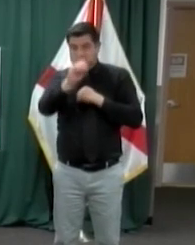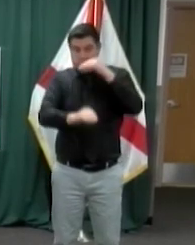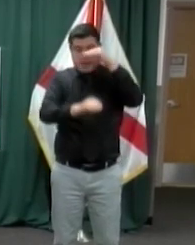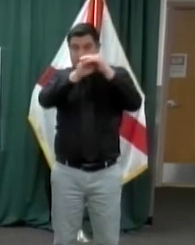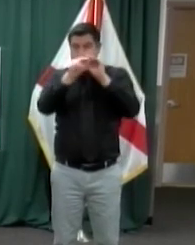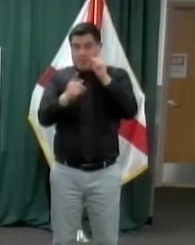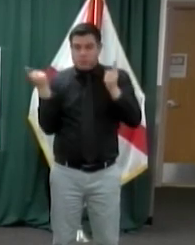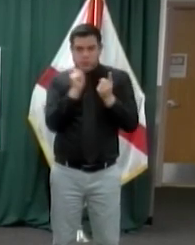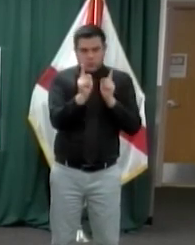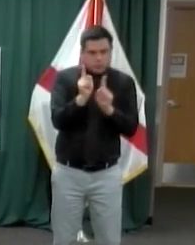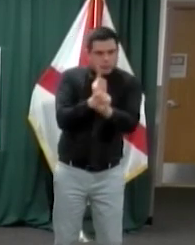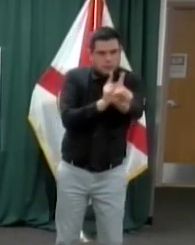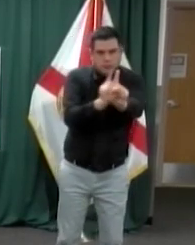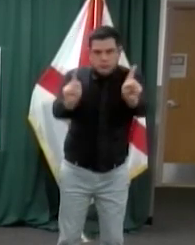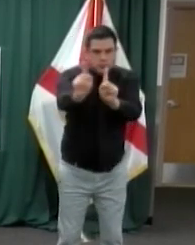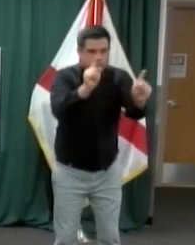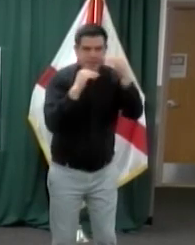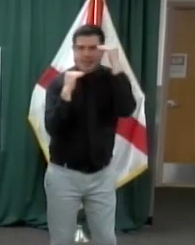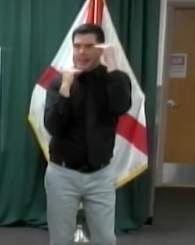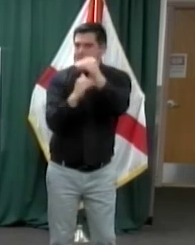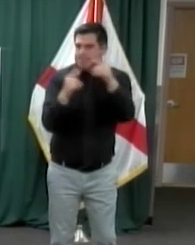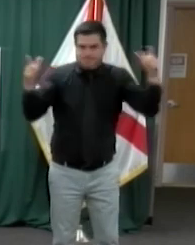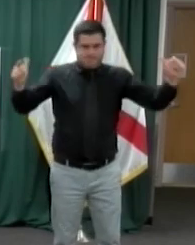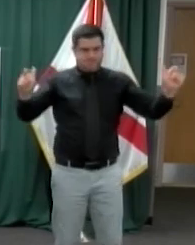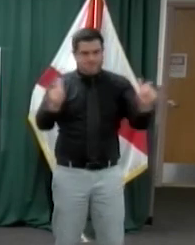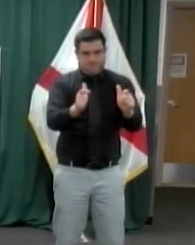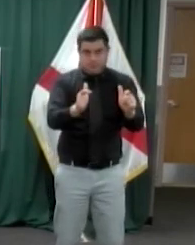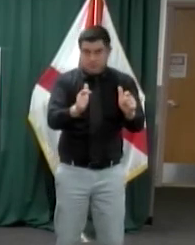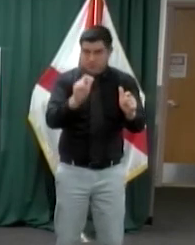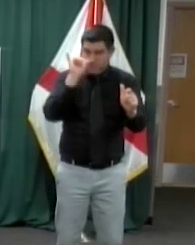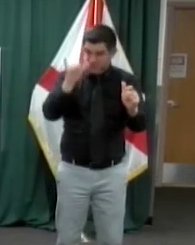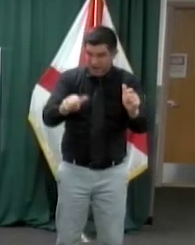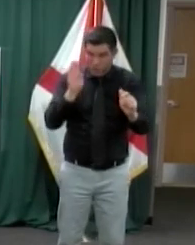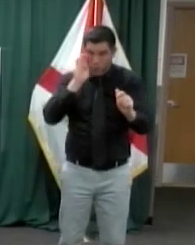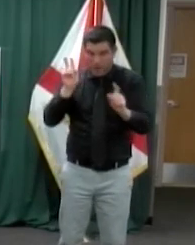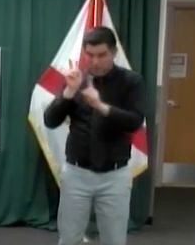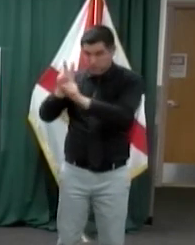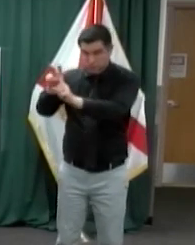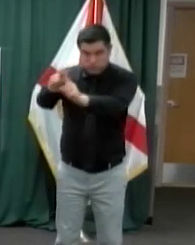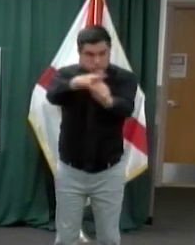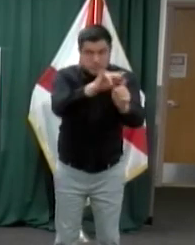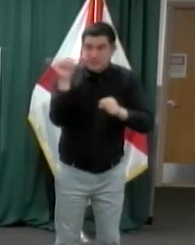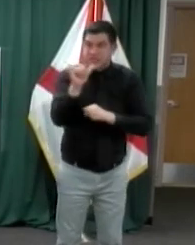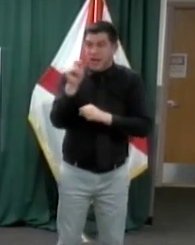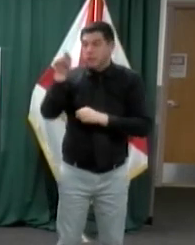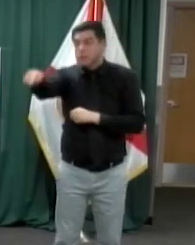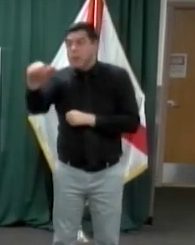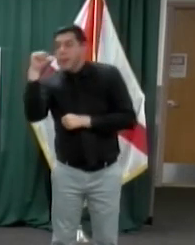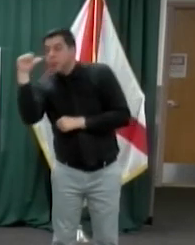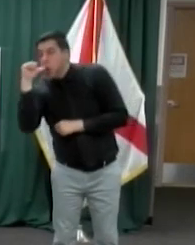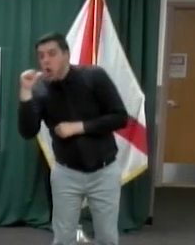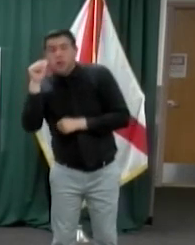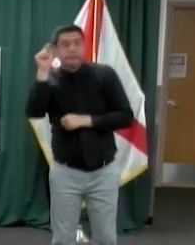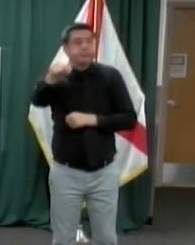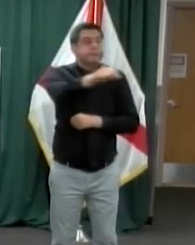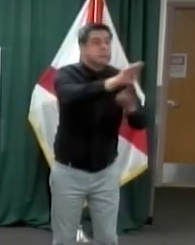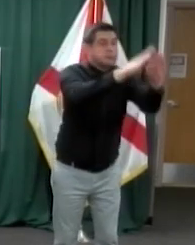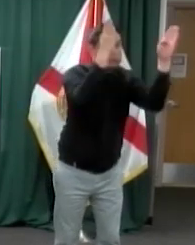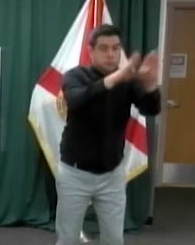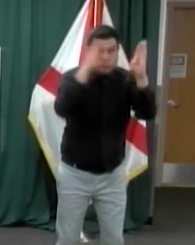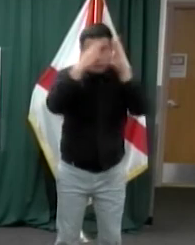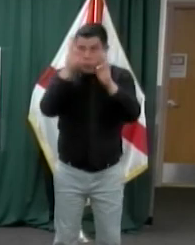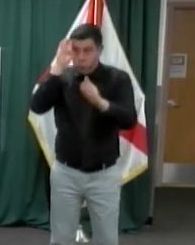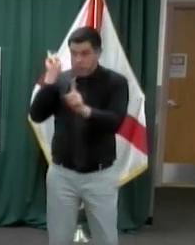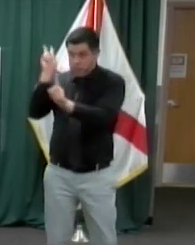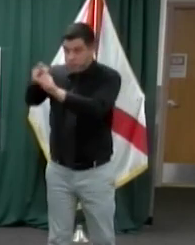always been, first and foremost, we have to follow the federal and the state orders. So once we get those, if we